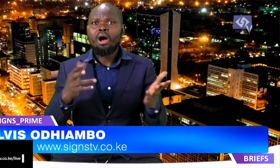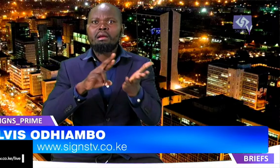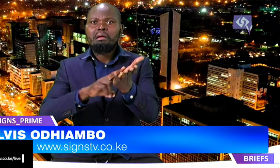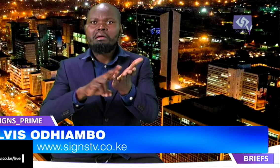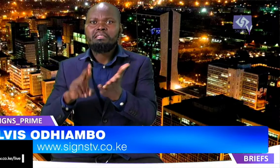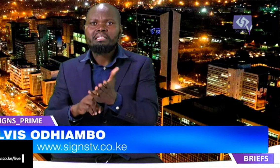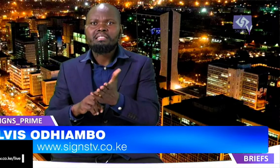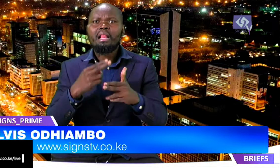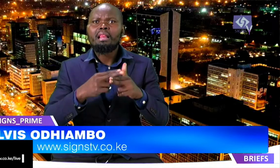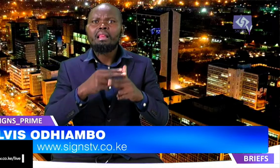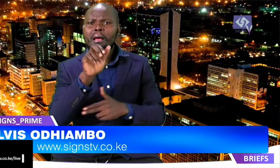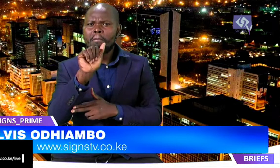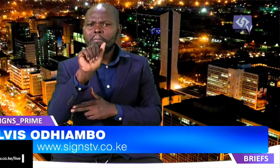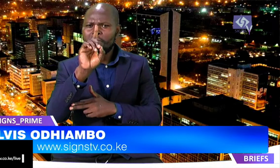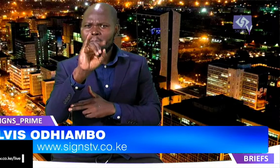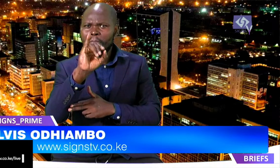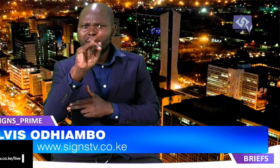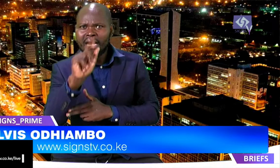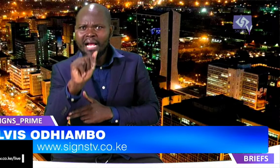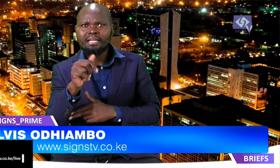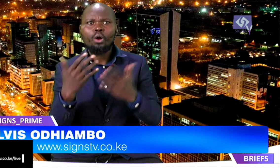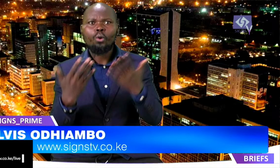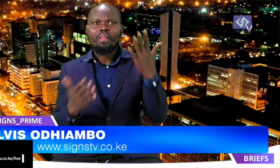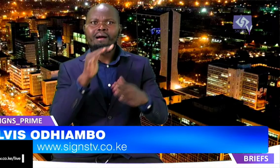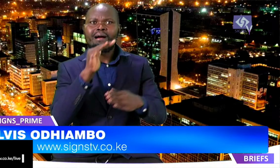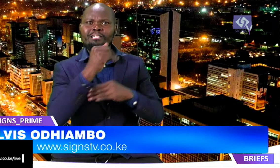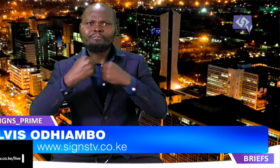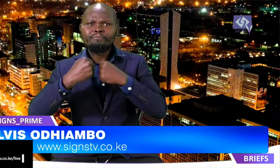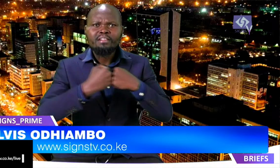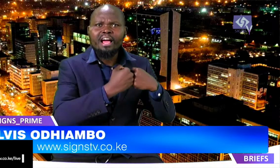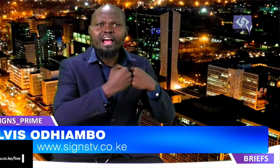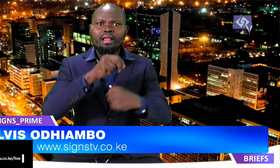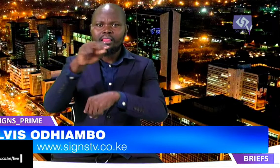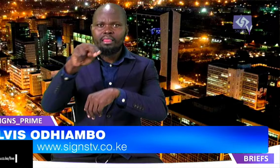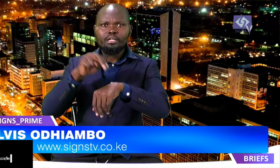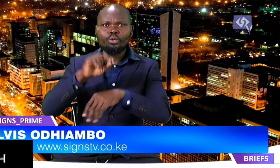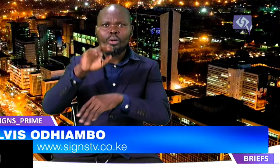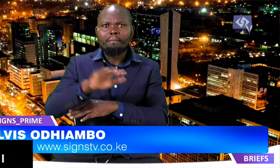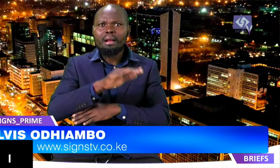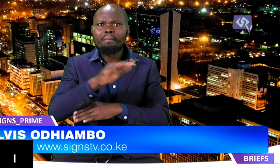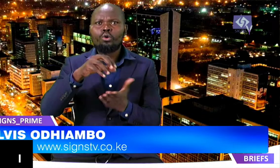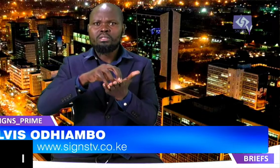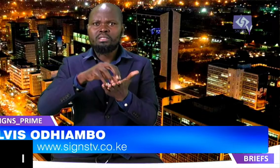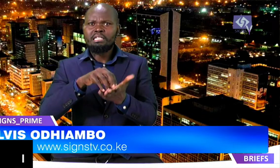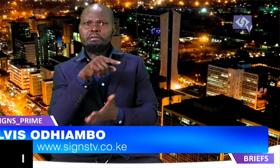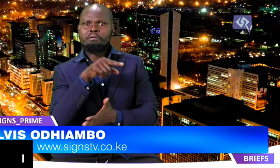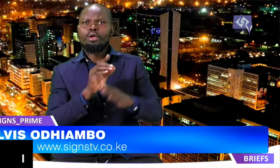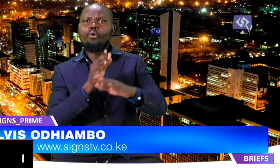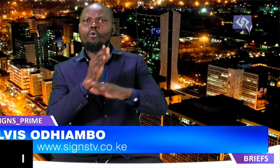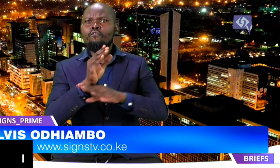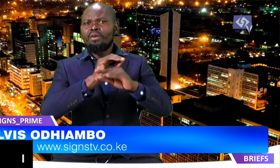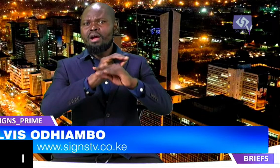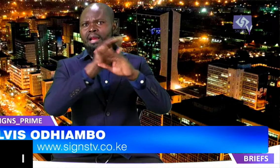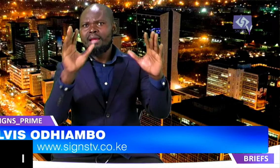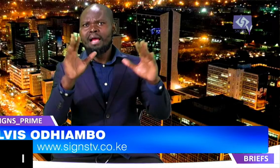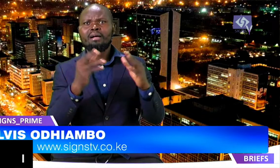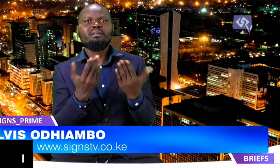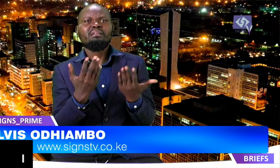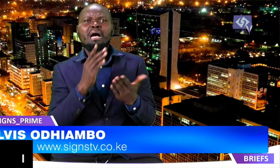activists from the region, Mr. Adika further challenged the National Assembly to conduct an oversight role to ensure the